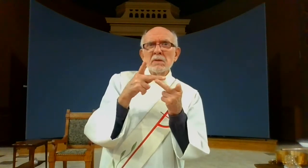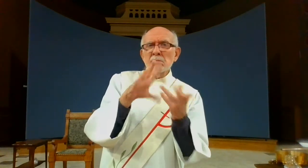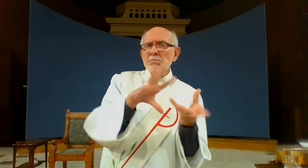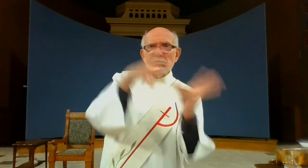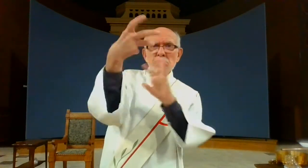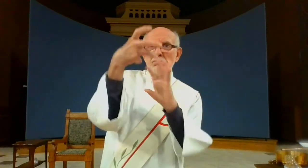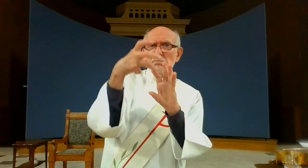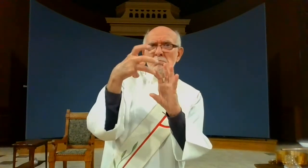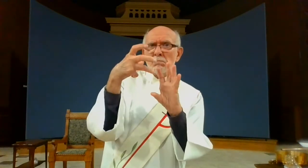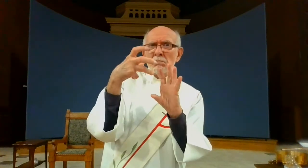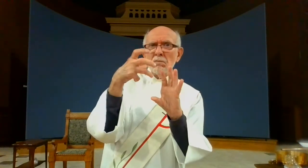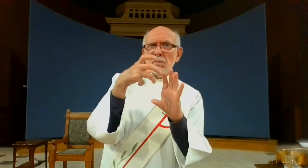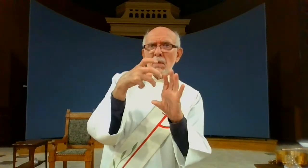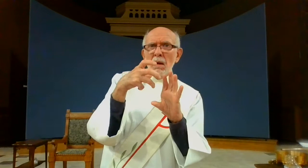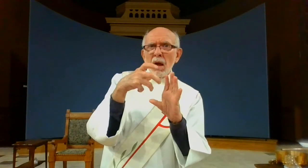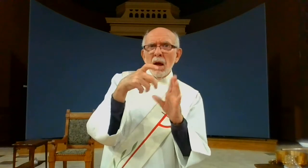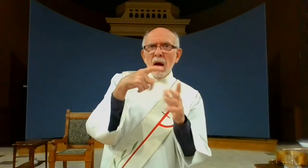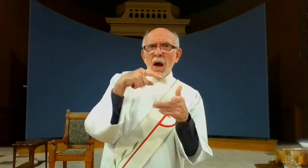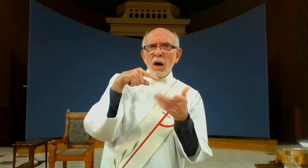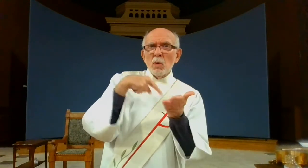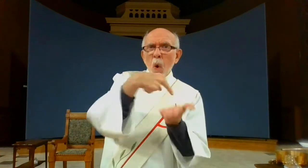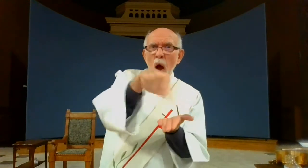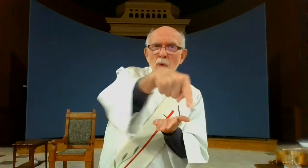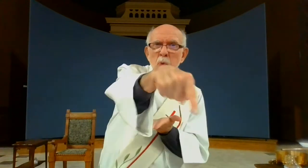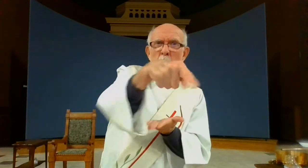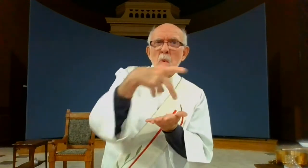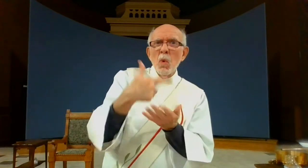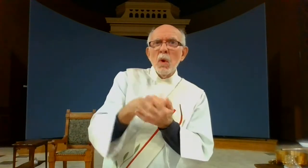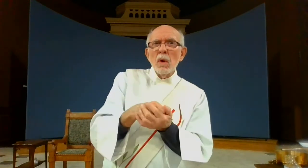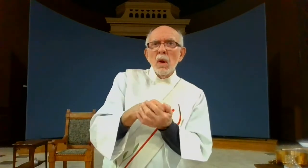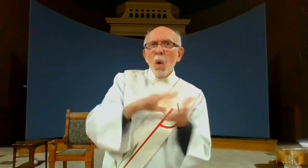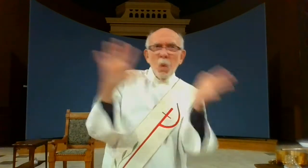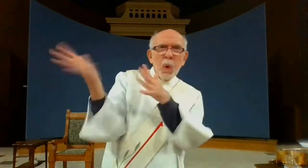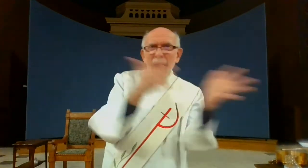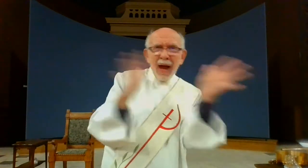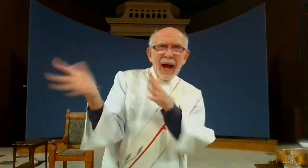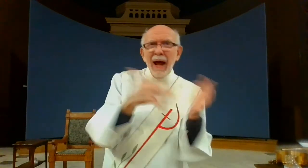that have been upturned by the recent tornado.